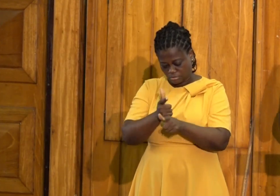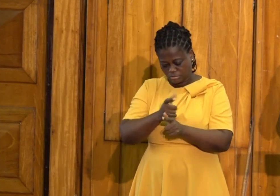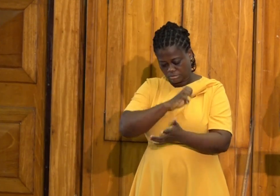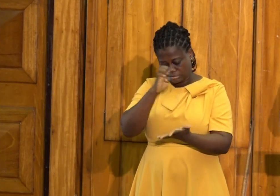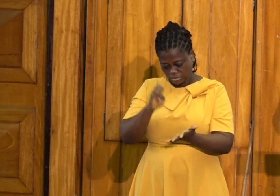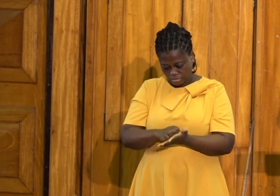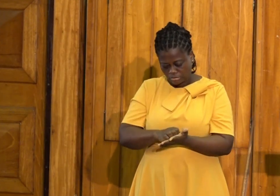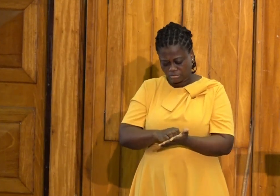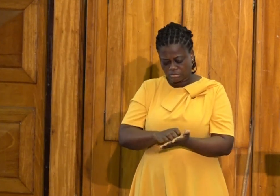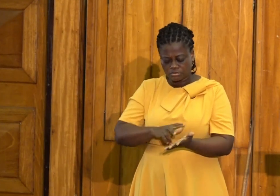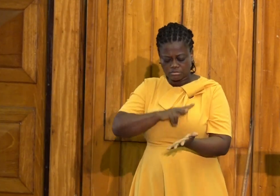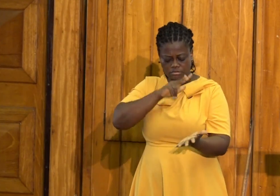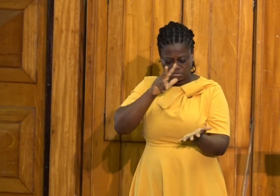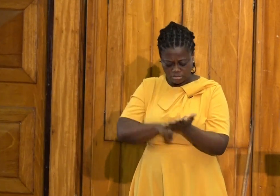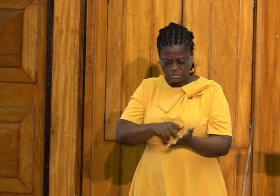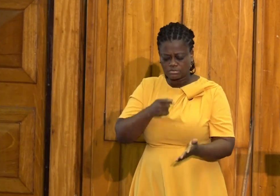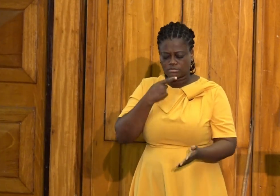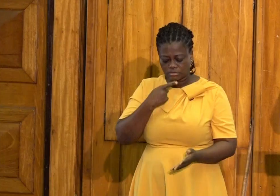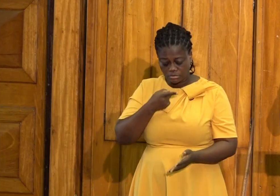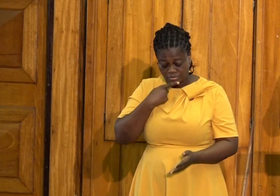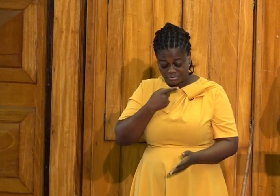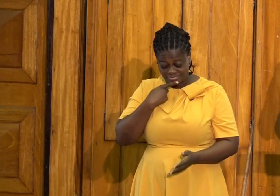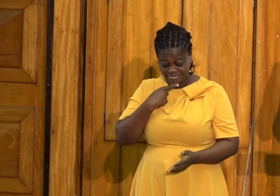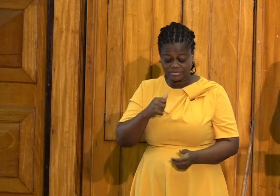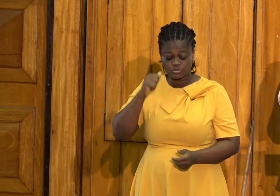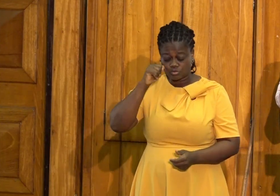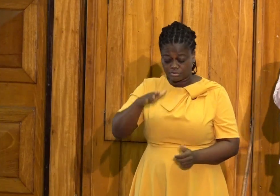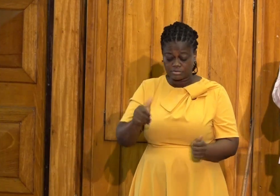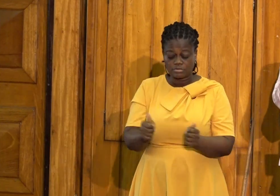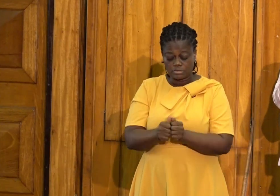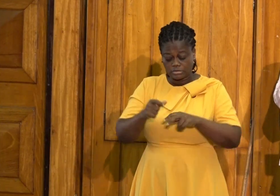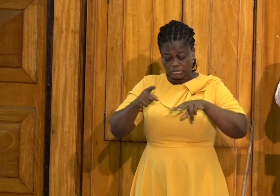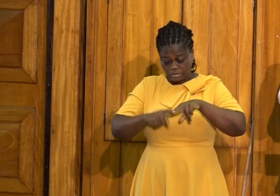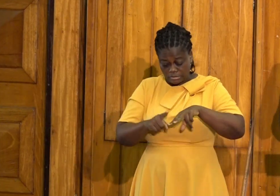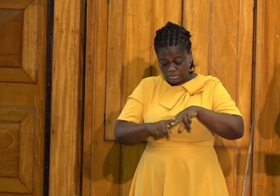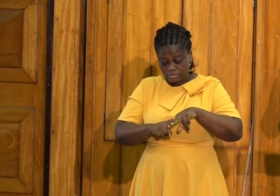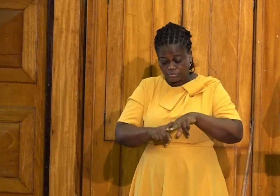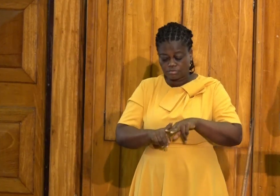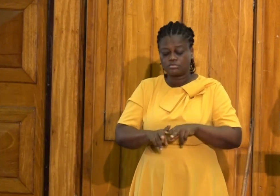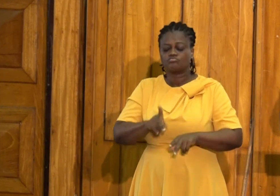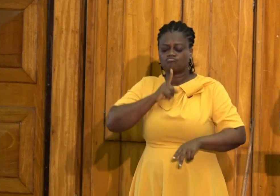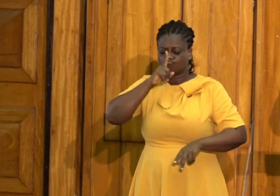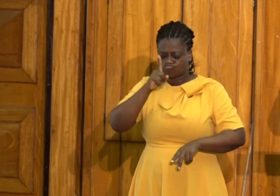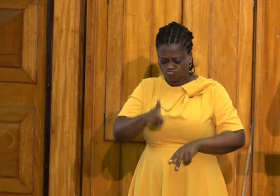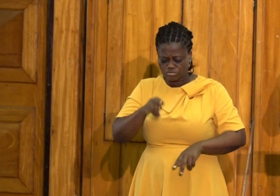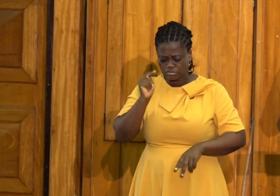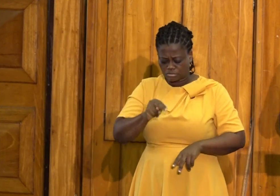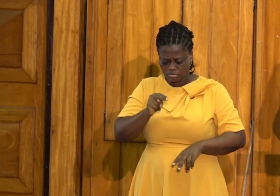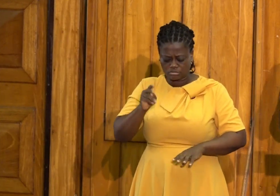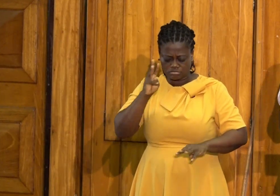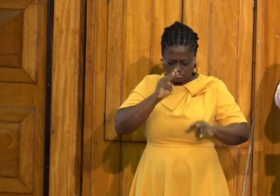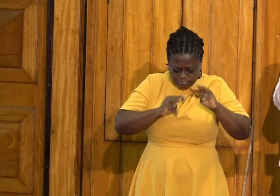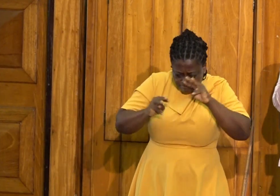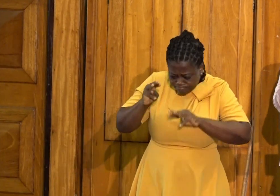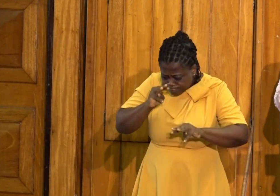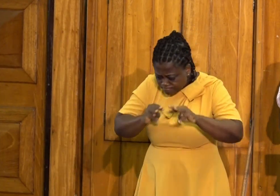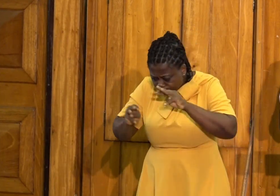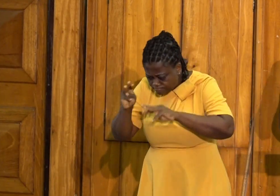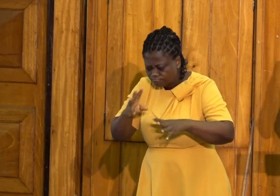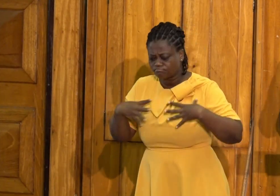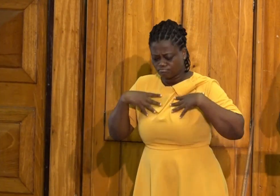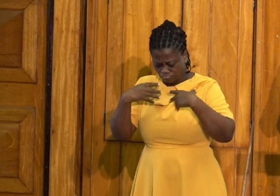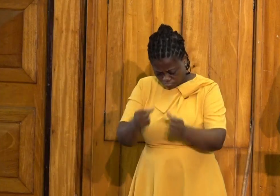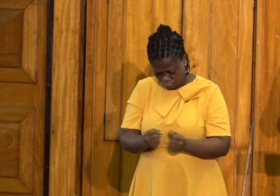women living with HIV need vigilant monitoring. Treatment rate is very high, showing capacity for